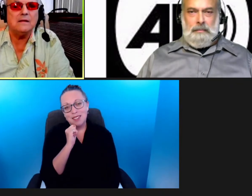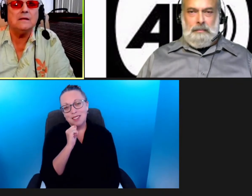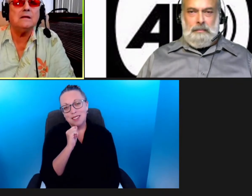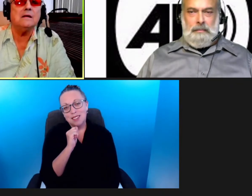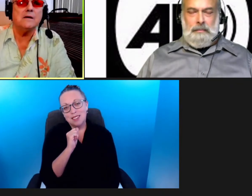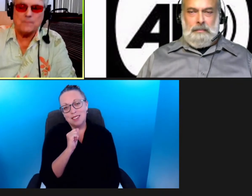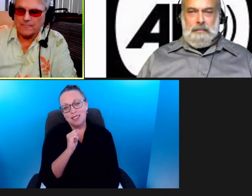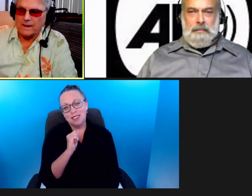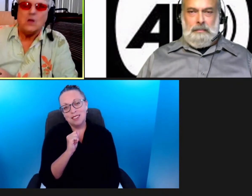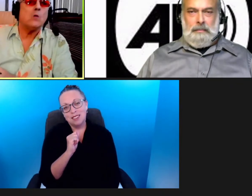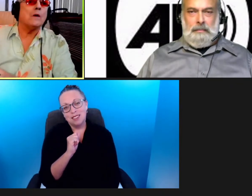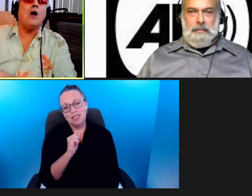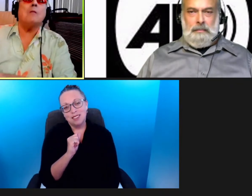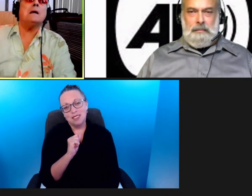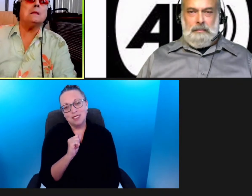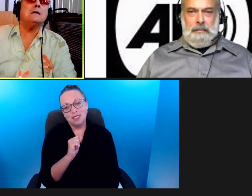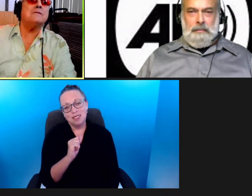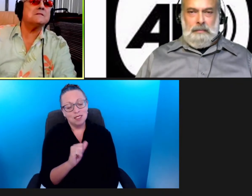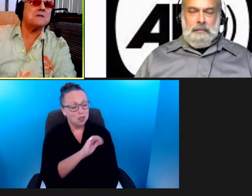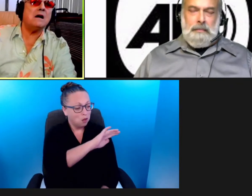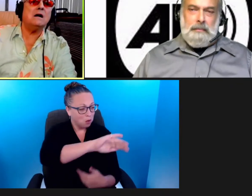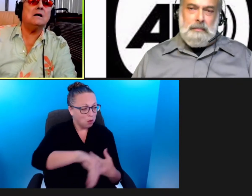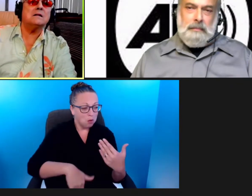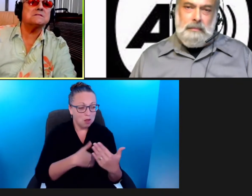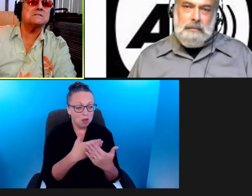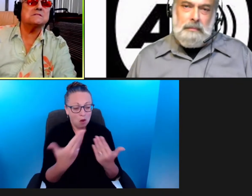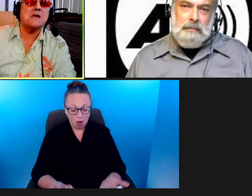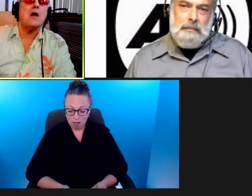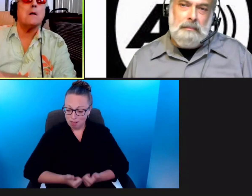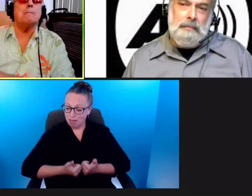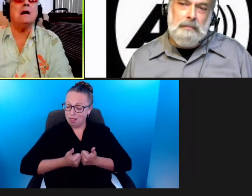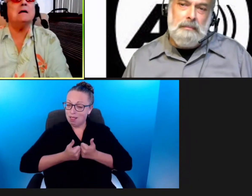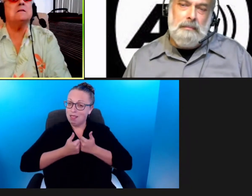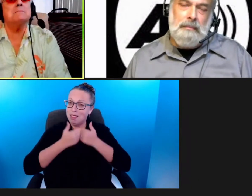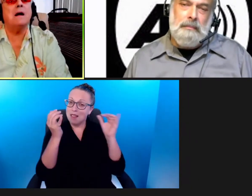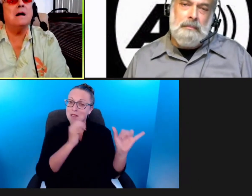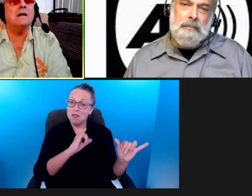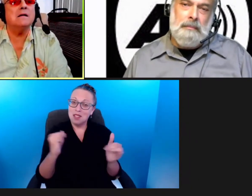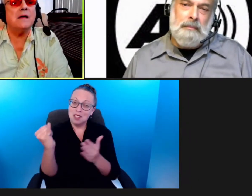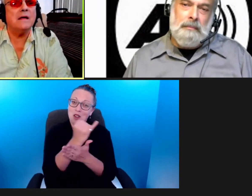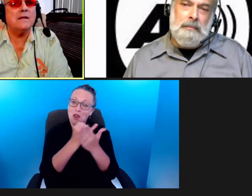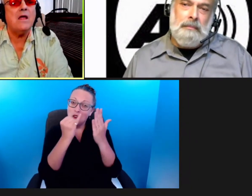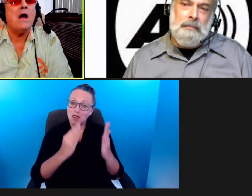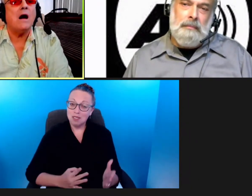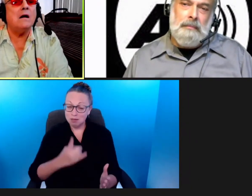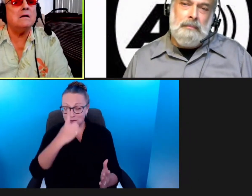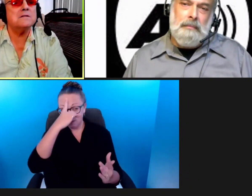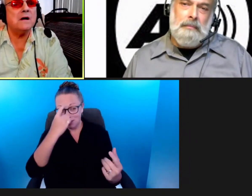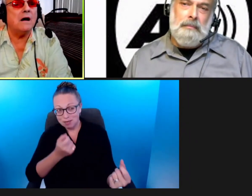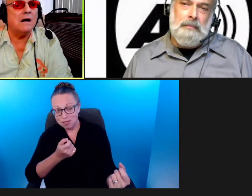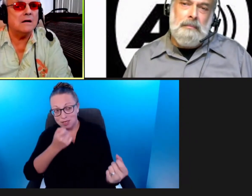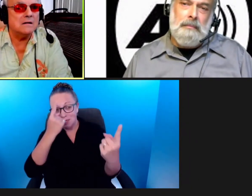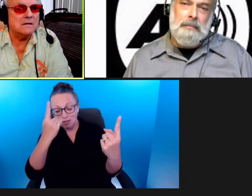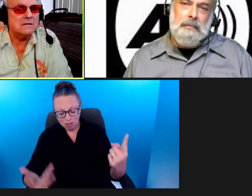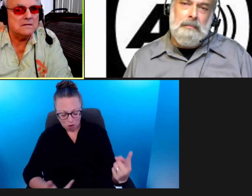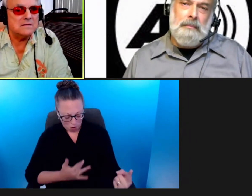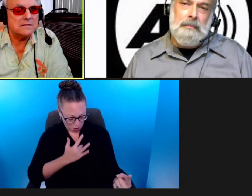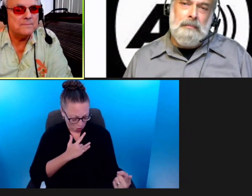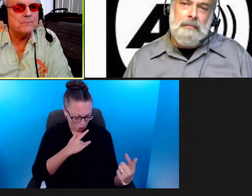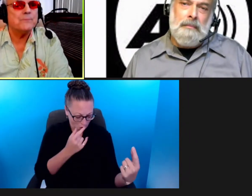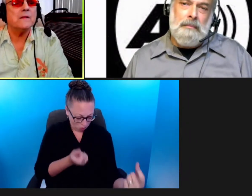day. We all may live as artists, Mind to mind and heart to heart.